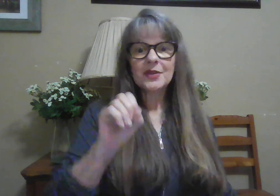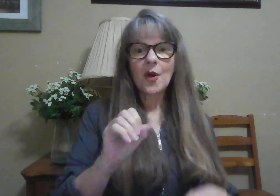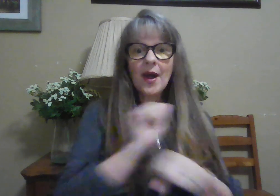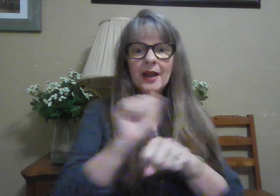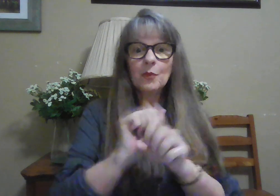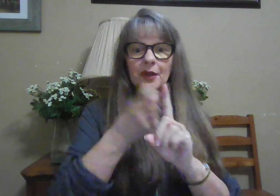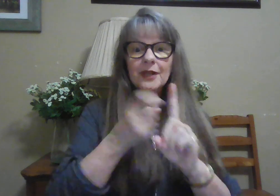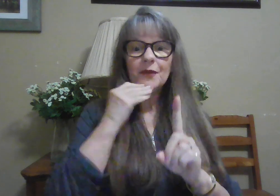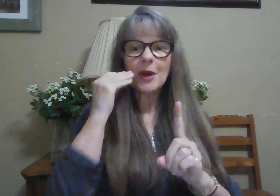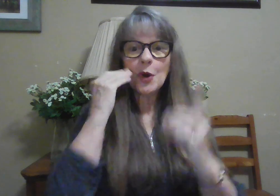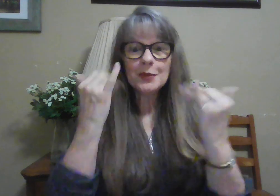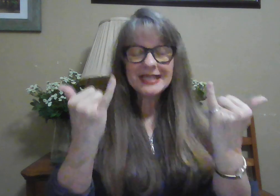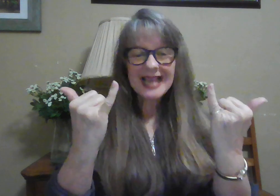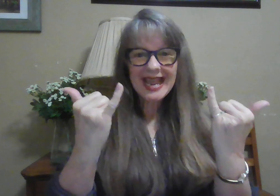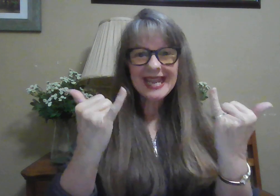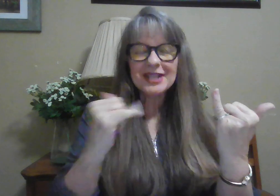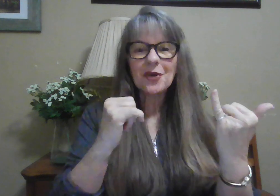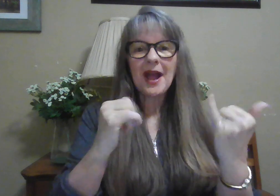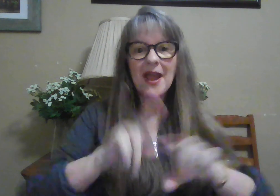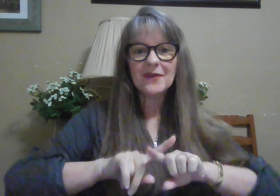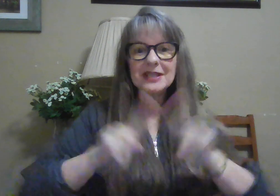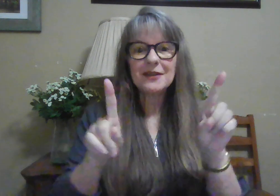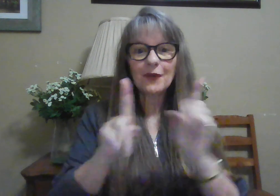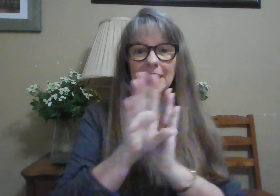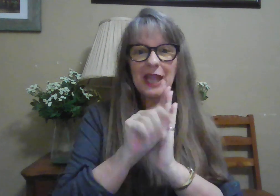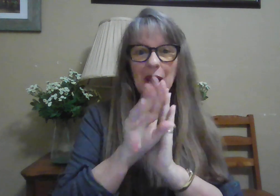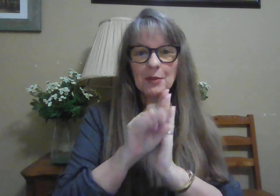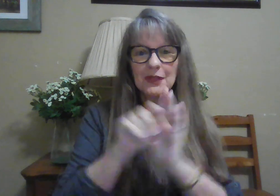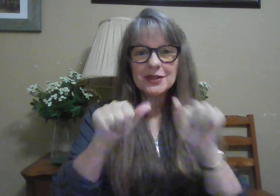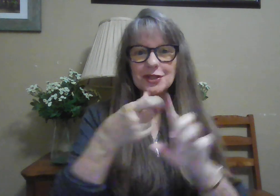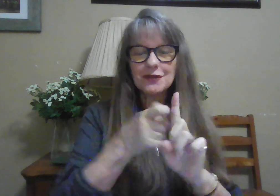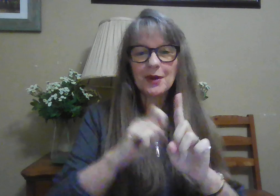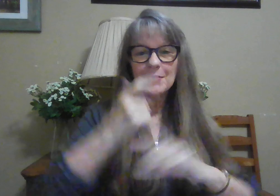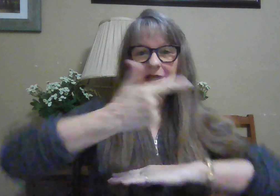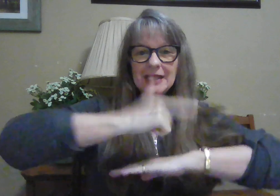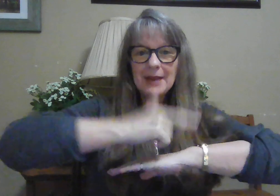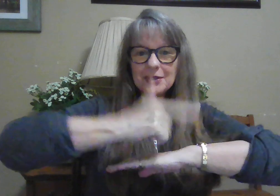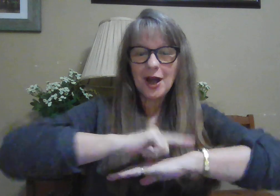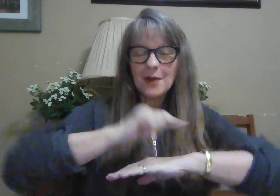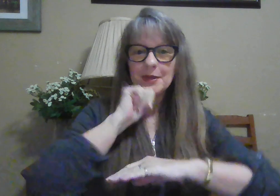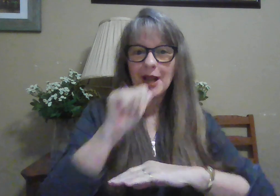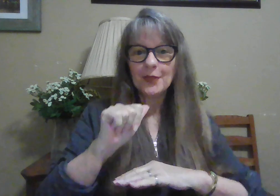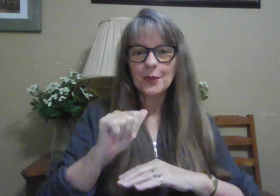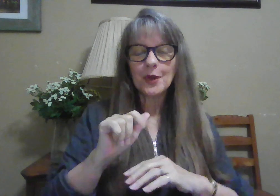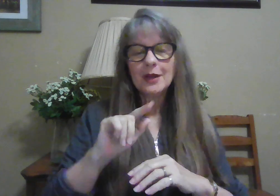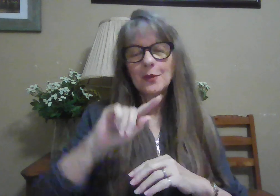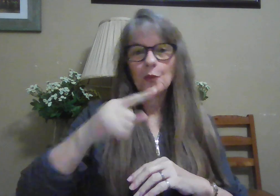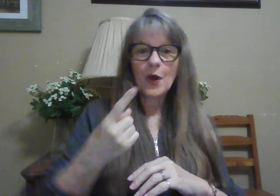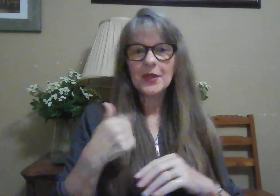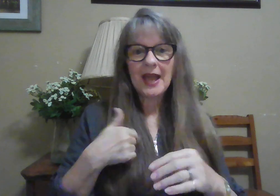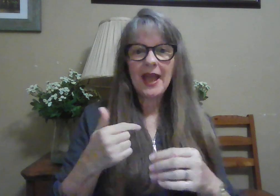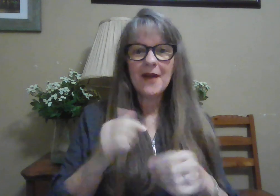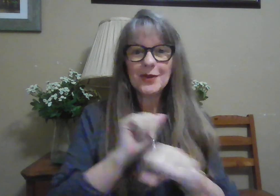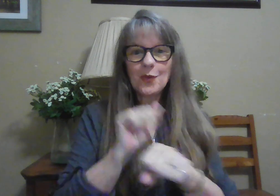So I am working from home today, and so I have a different camera. This is from the laptop and not the one that I have at